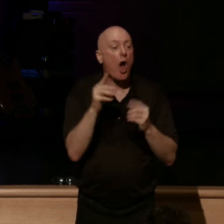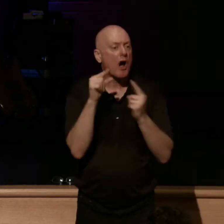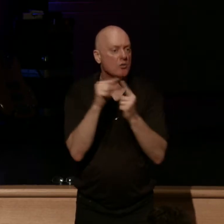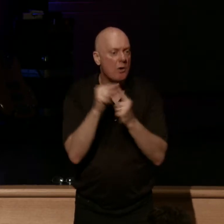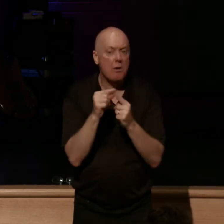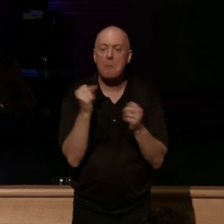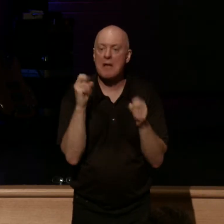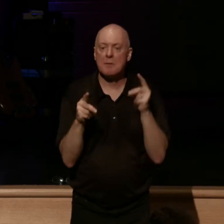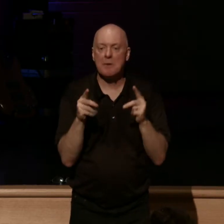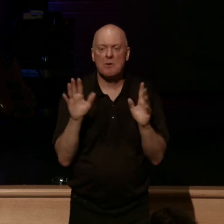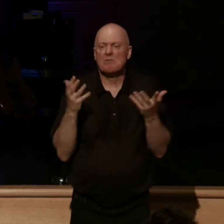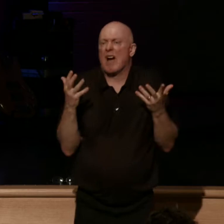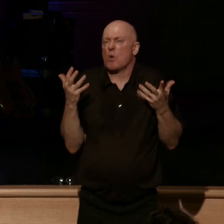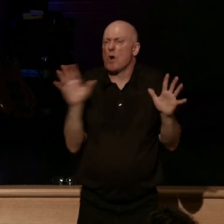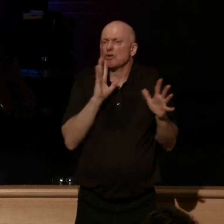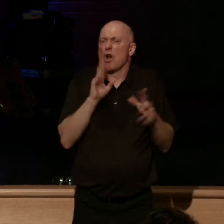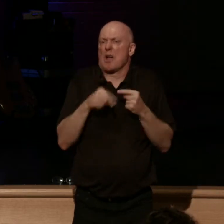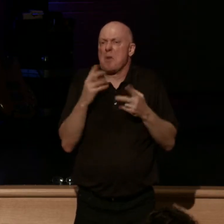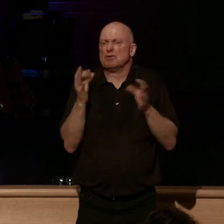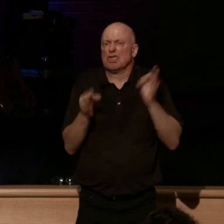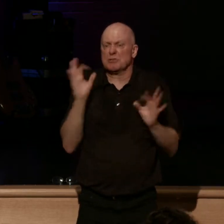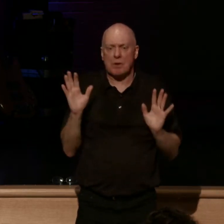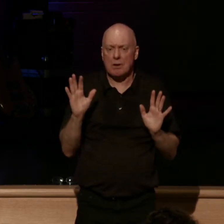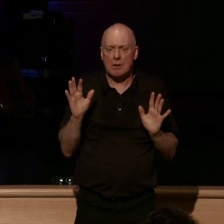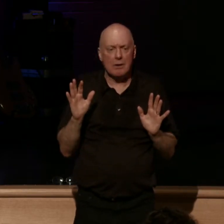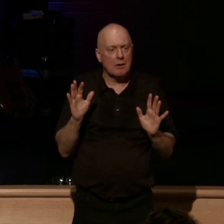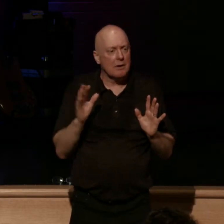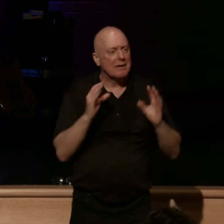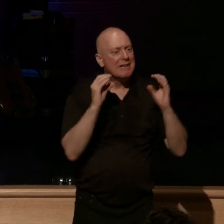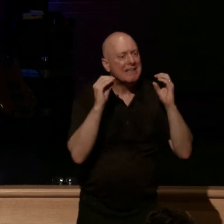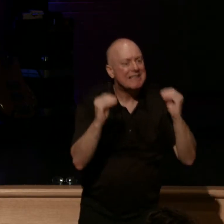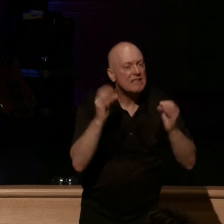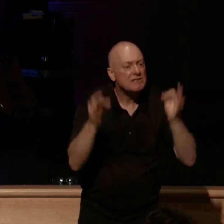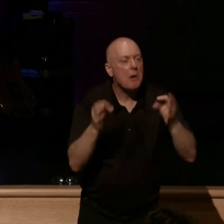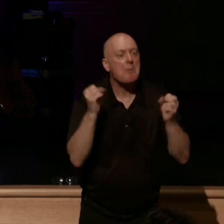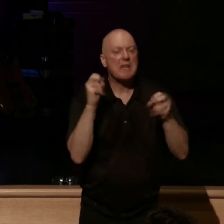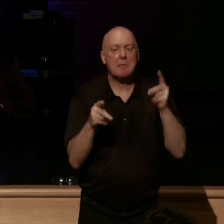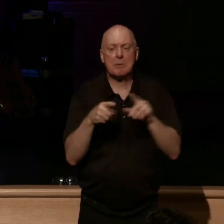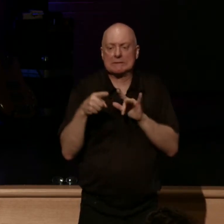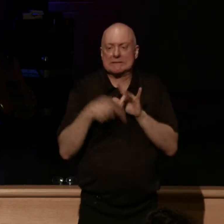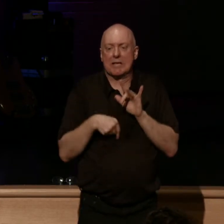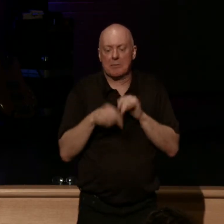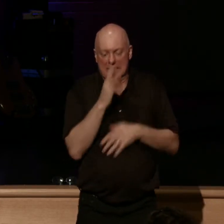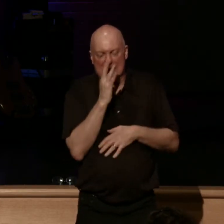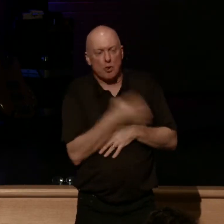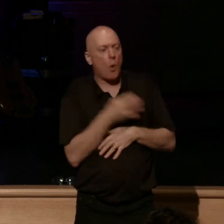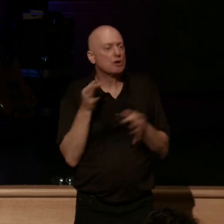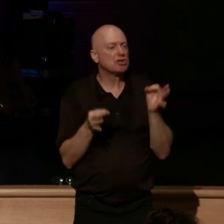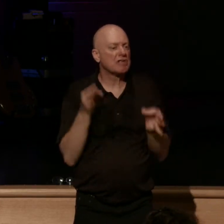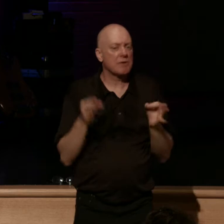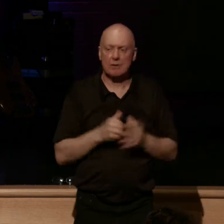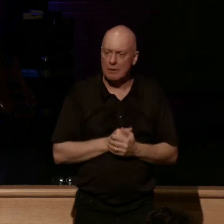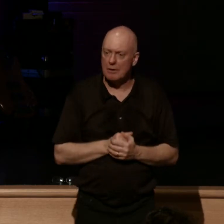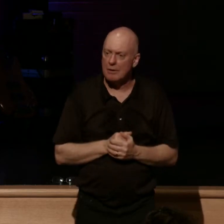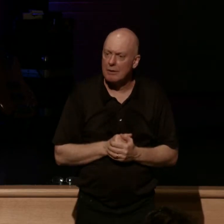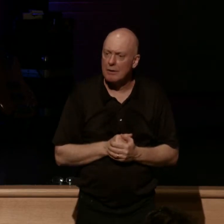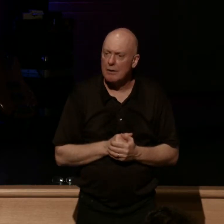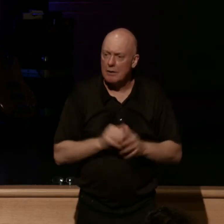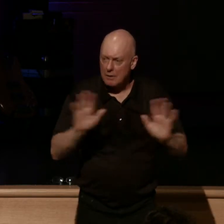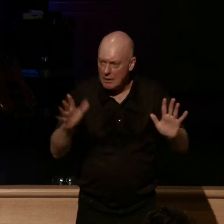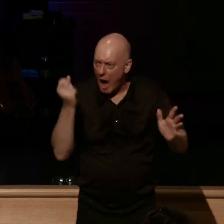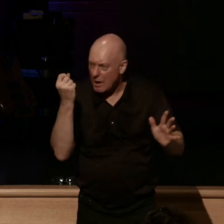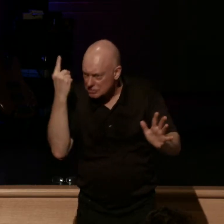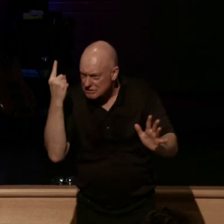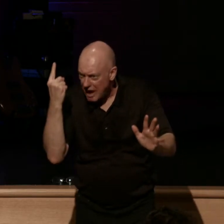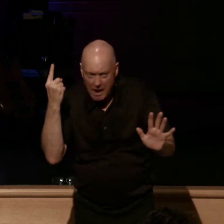people shy away from. It's a teaching and a judgment that many people pass over or ignore altogether. But let's